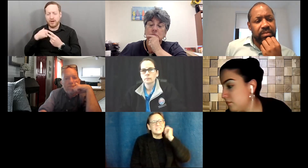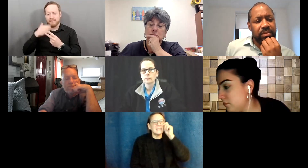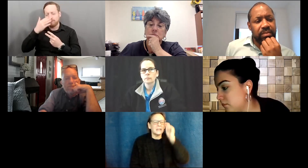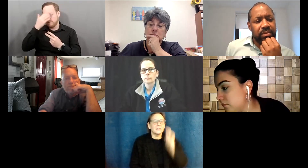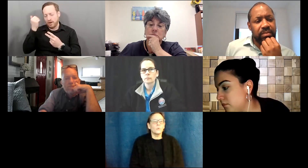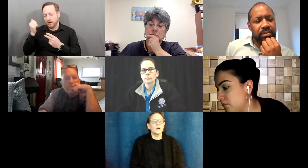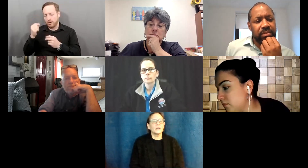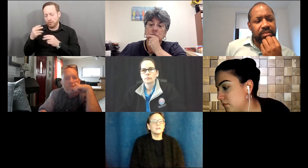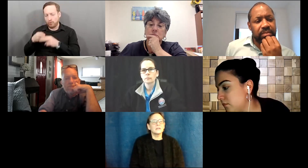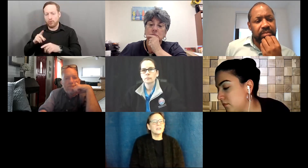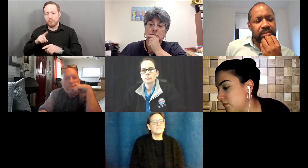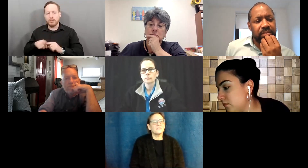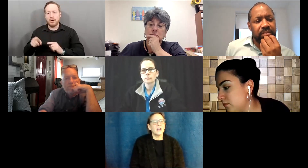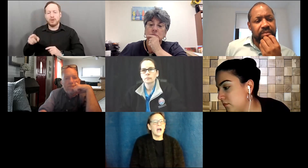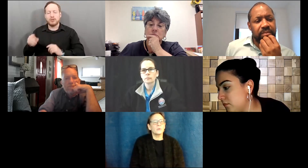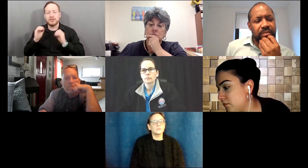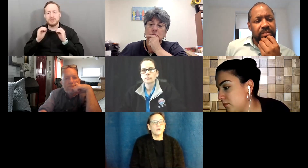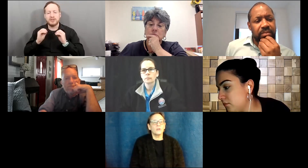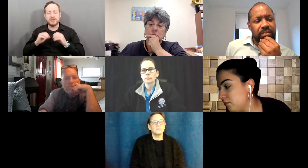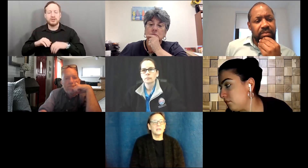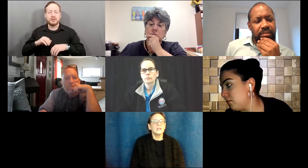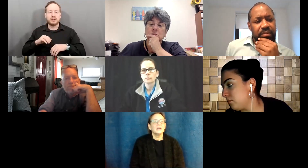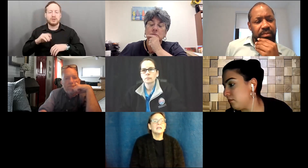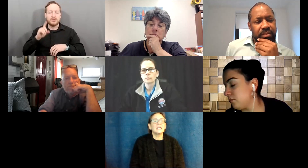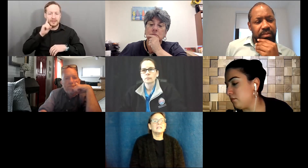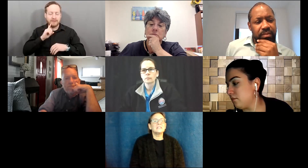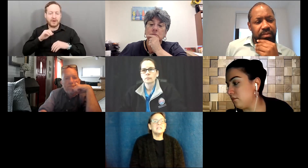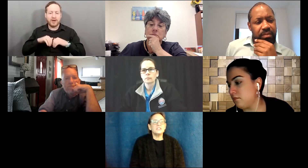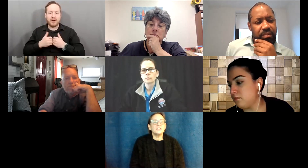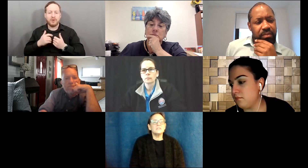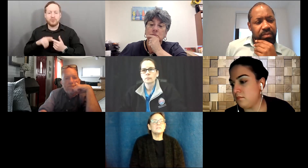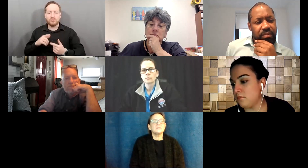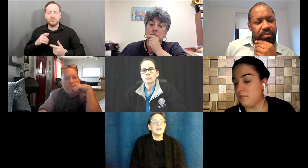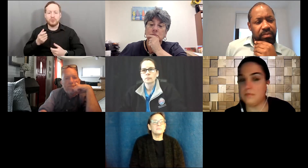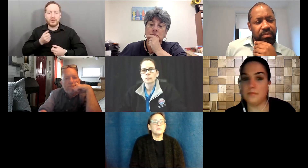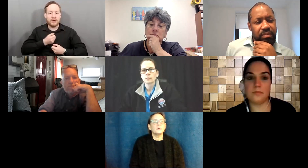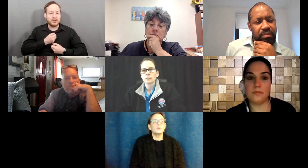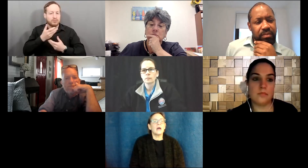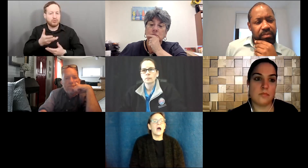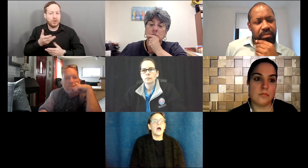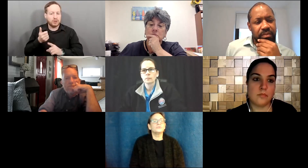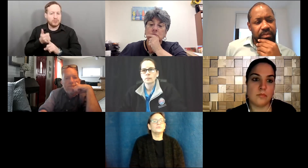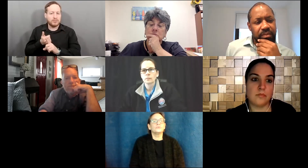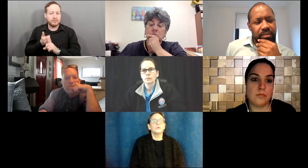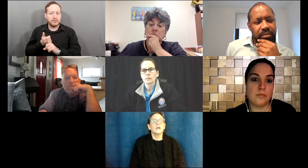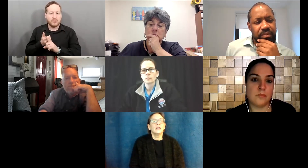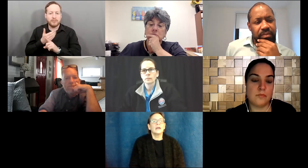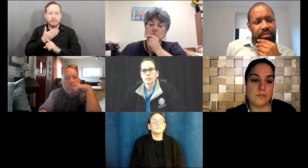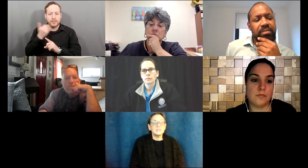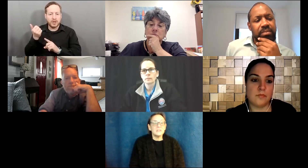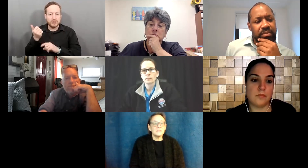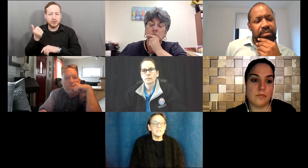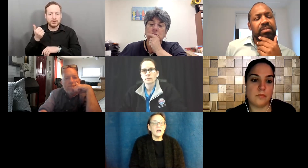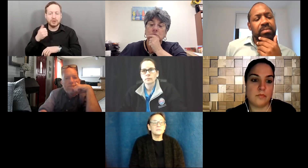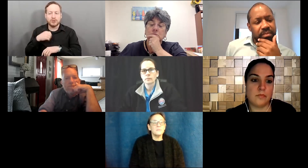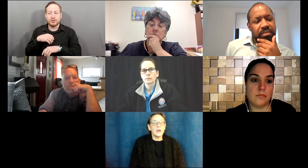was a second one. Gosh, I've forgotten what it was called, but it teaches deaf people how to